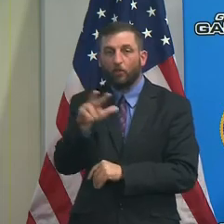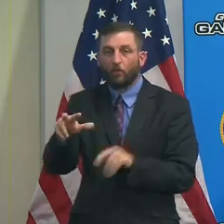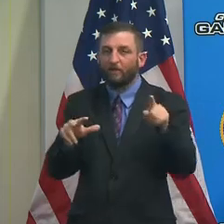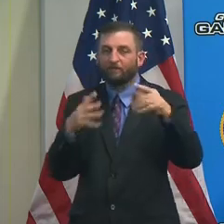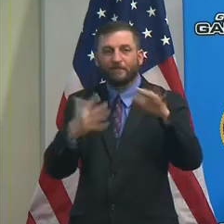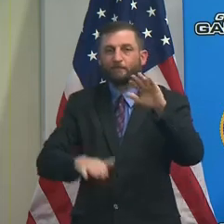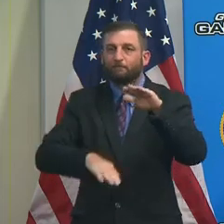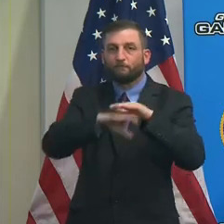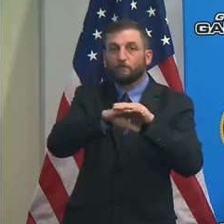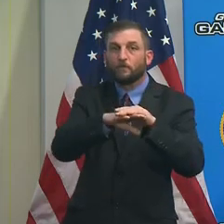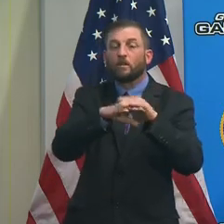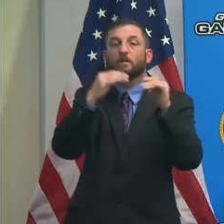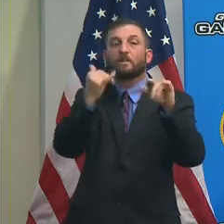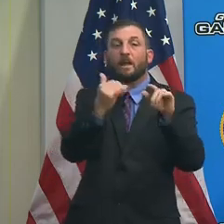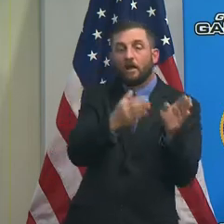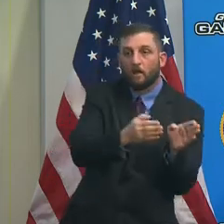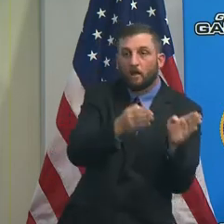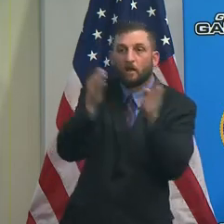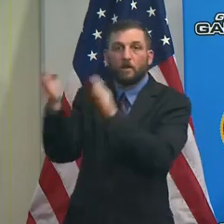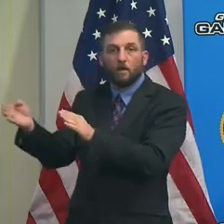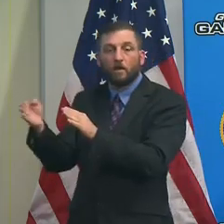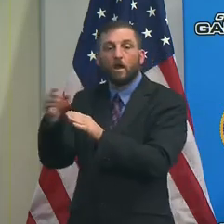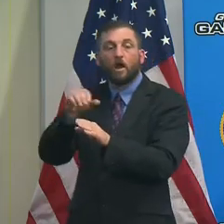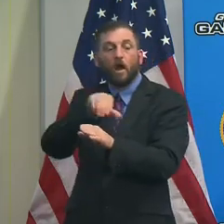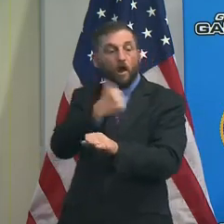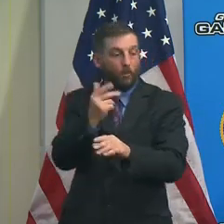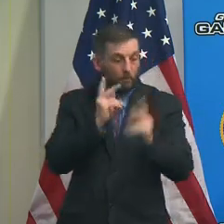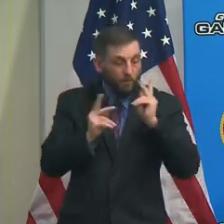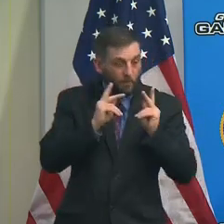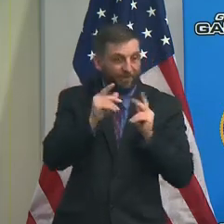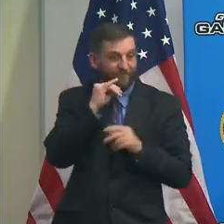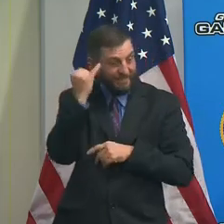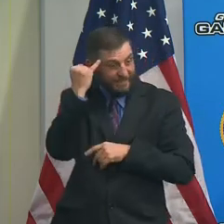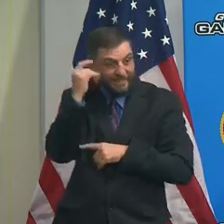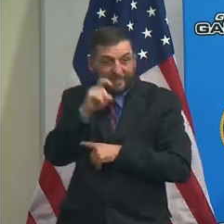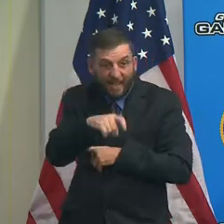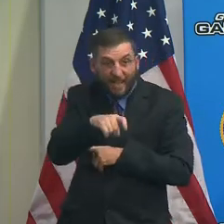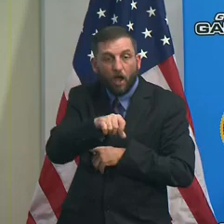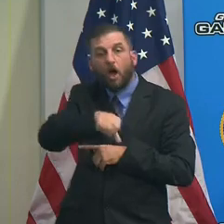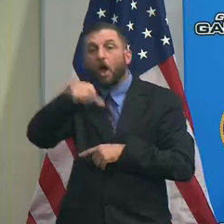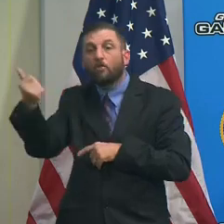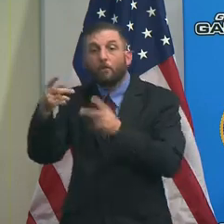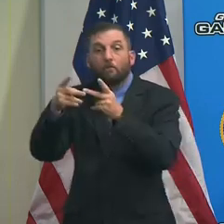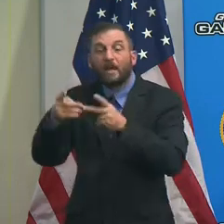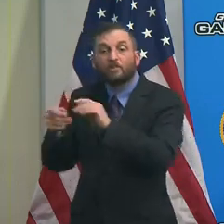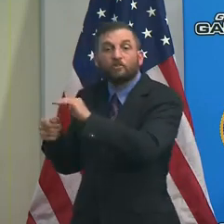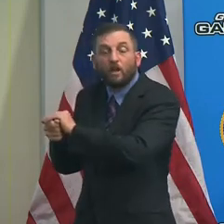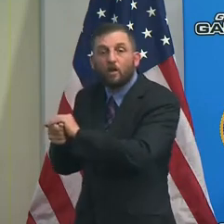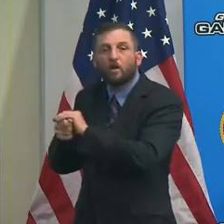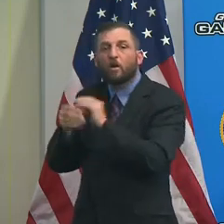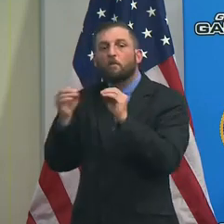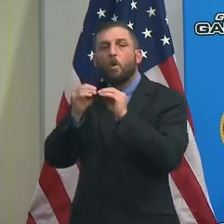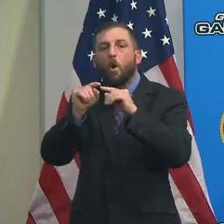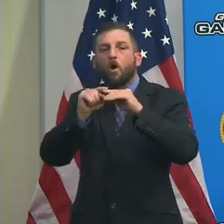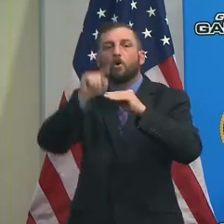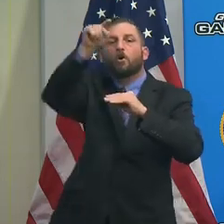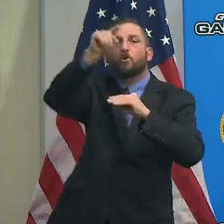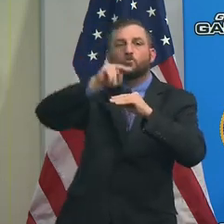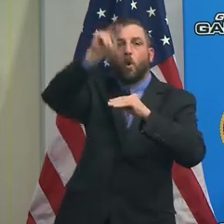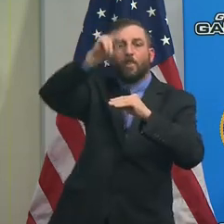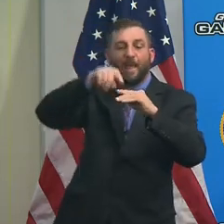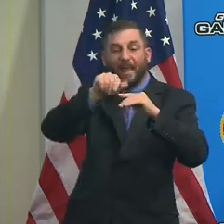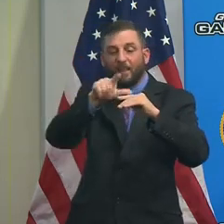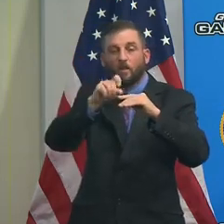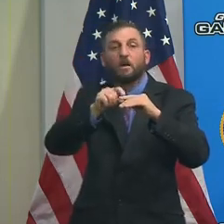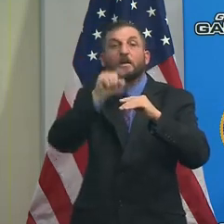833. And then we will be moving individuals as necessary to other shelters further north, starting with the